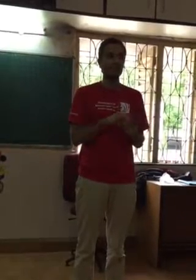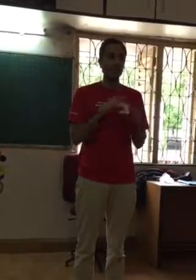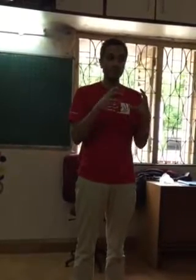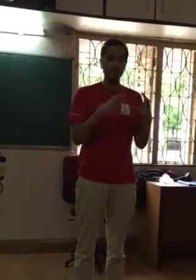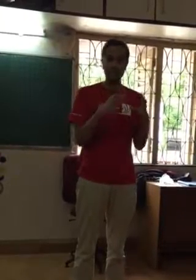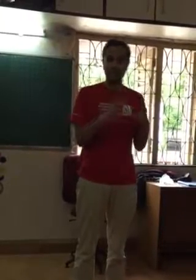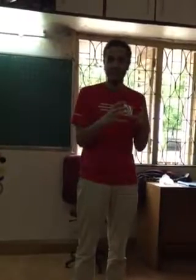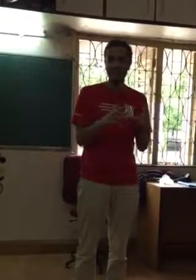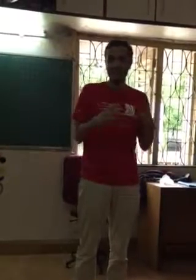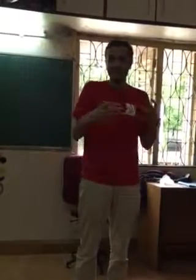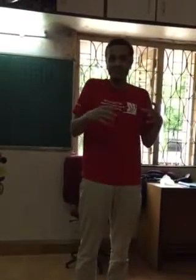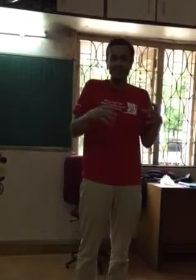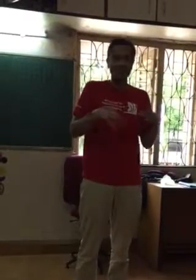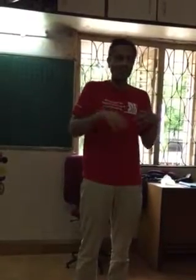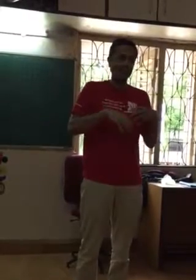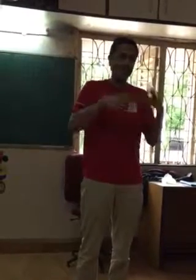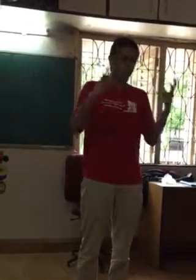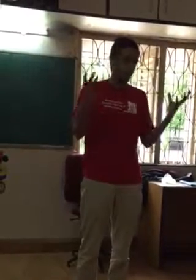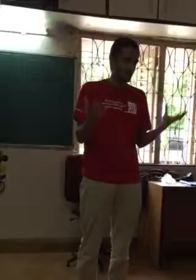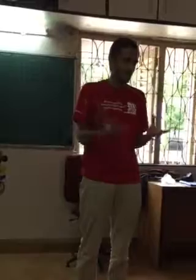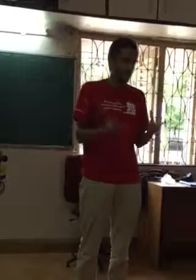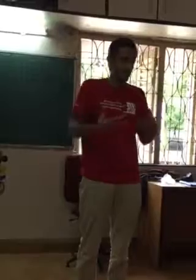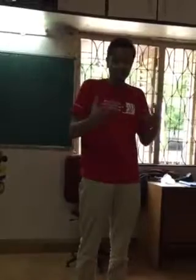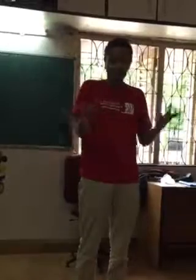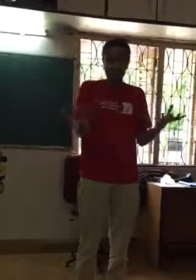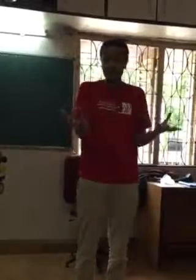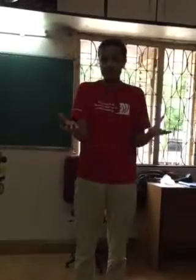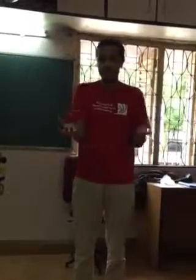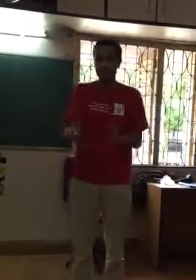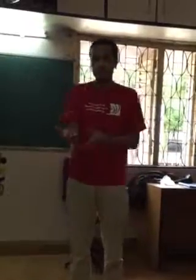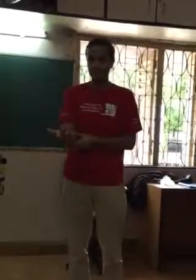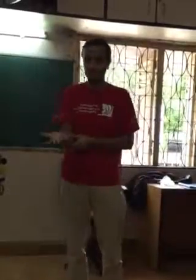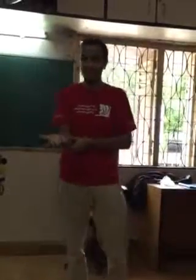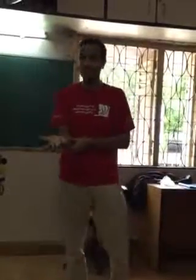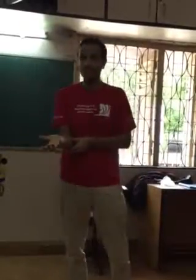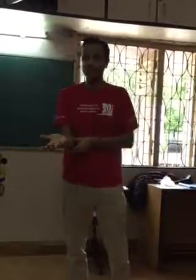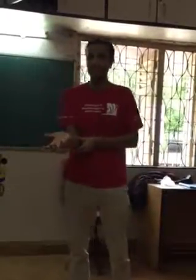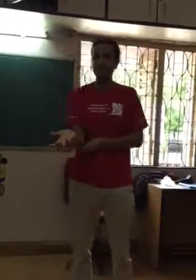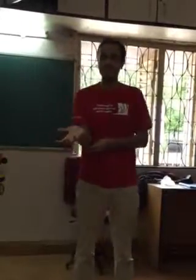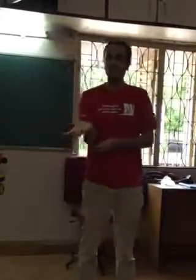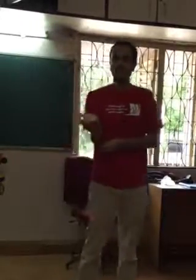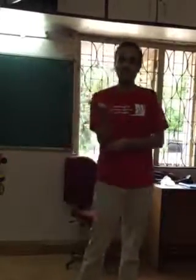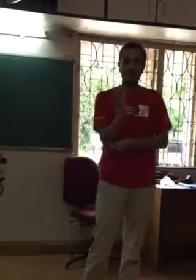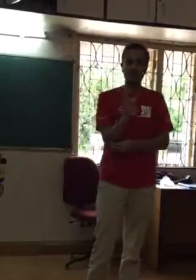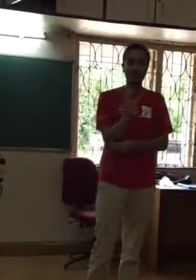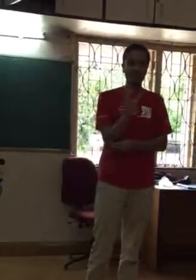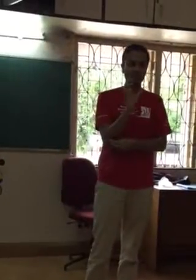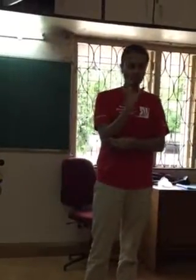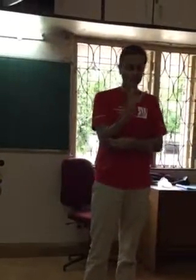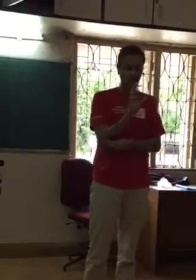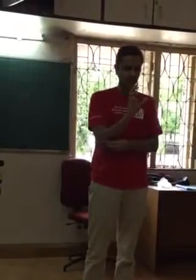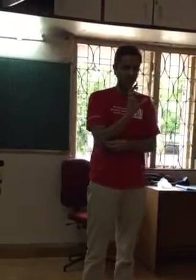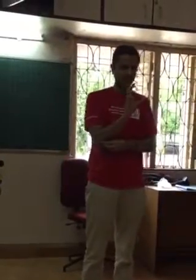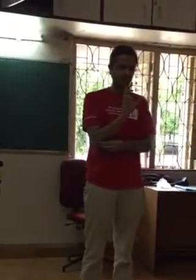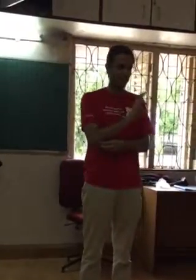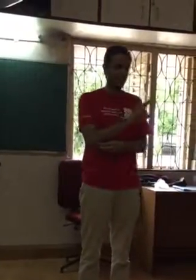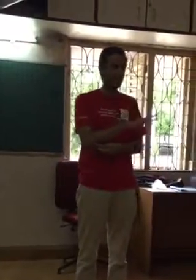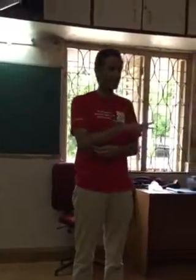in a very important time in the world's history and our history as humans being here, because actually in the next 20